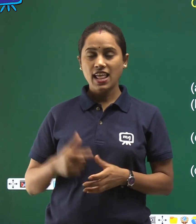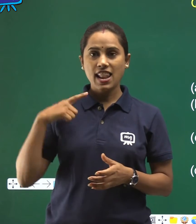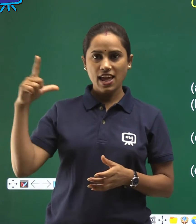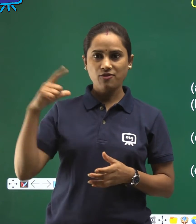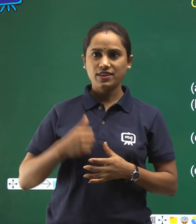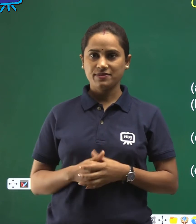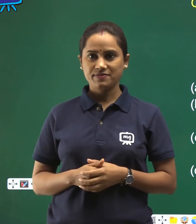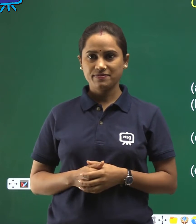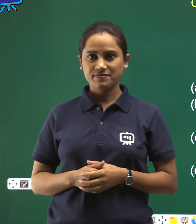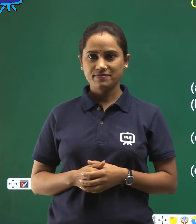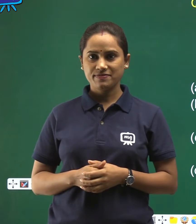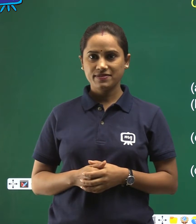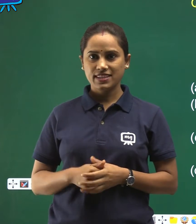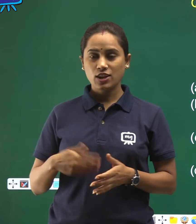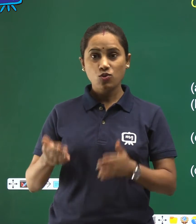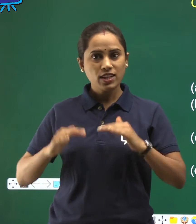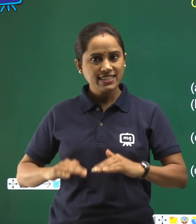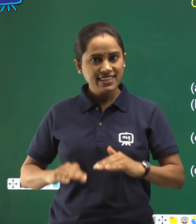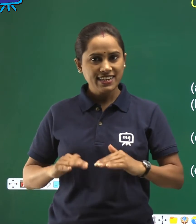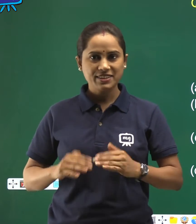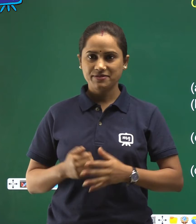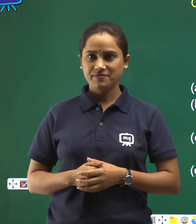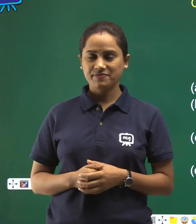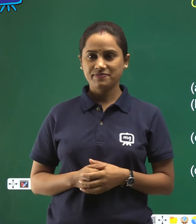life do the children